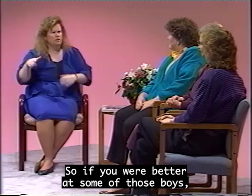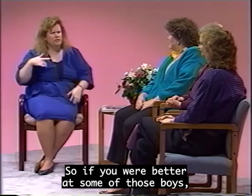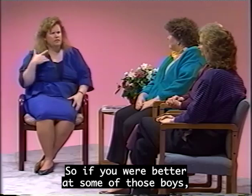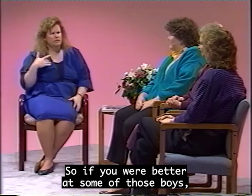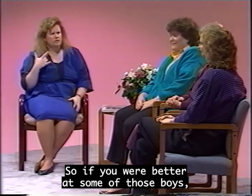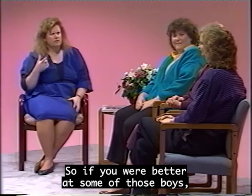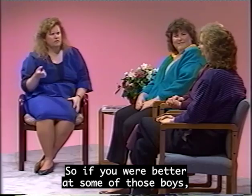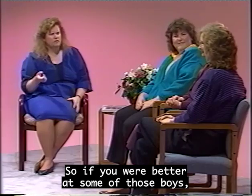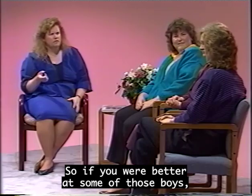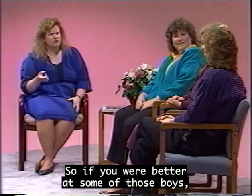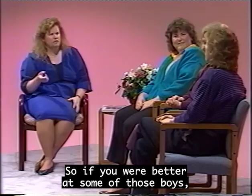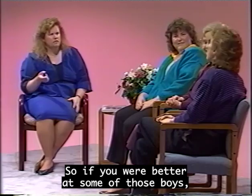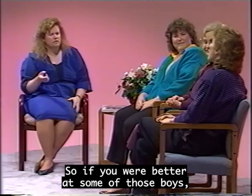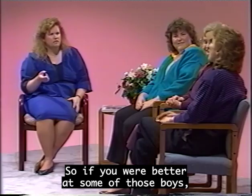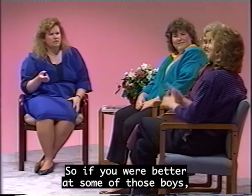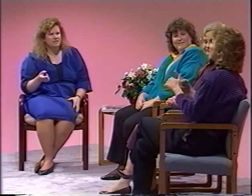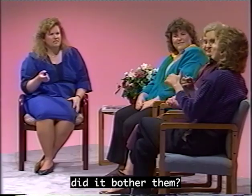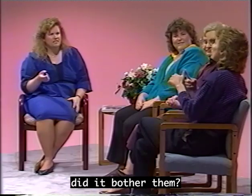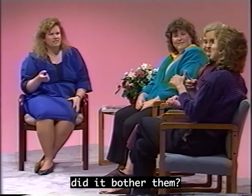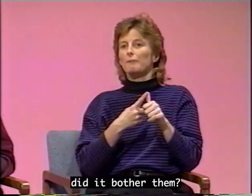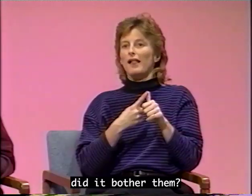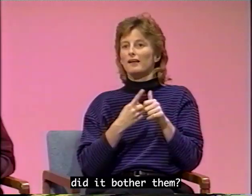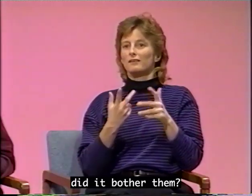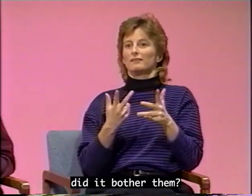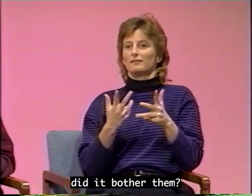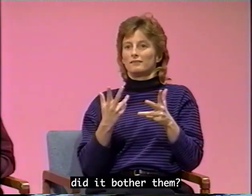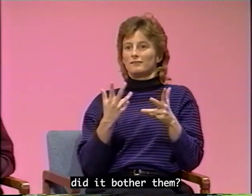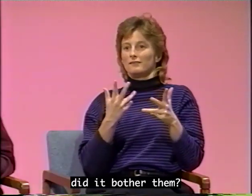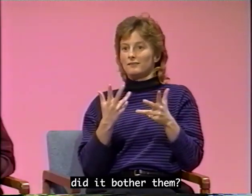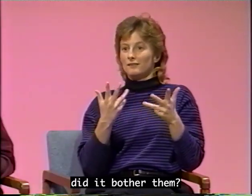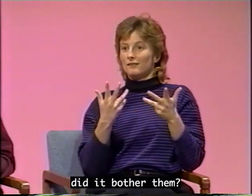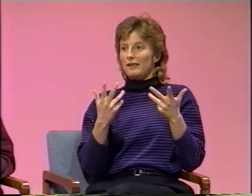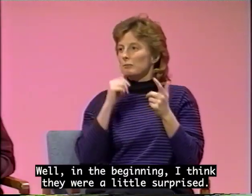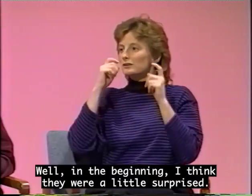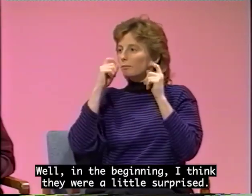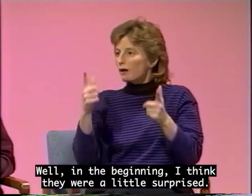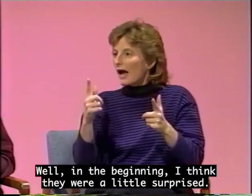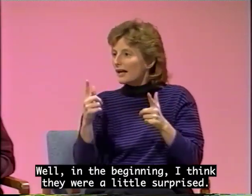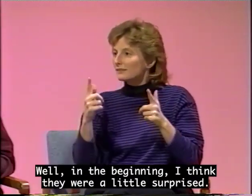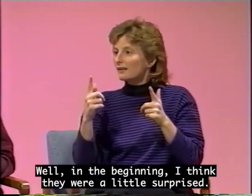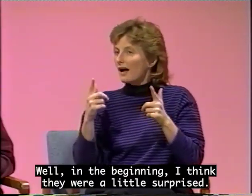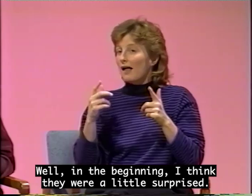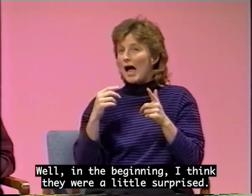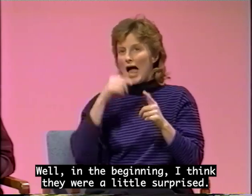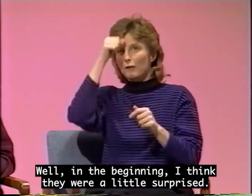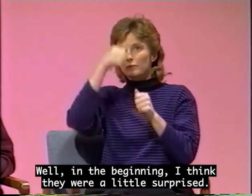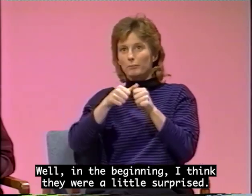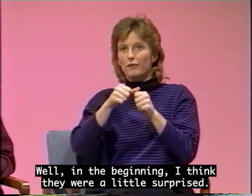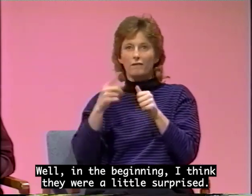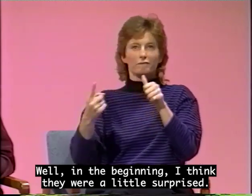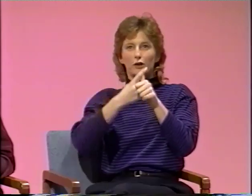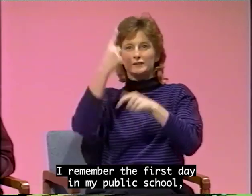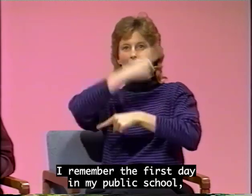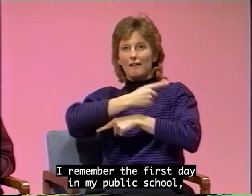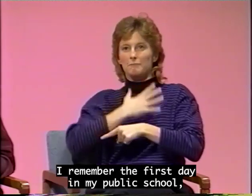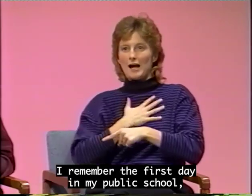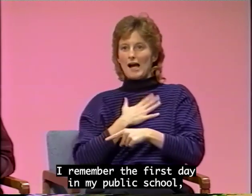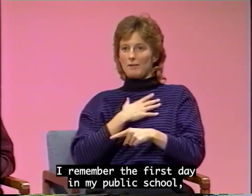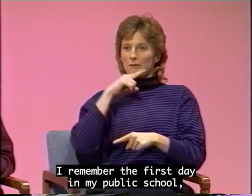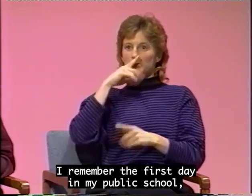So if you were better at some of those boys, did it bother them? Well, in the beginning, I think they were a little surprised. I remember the first